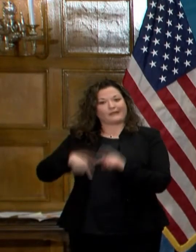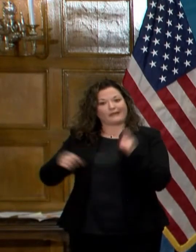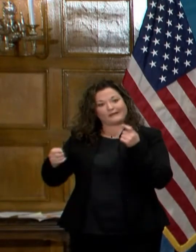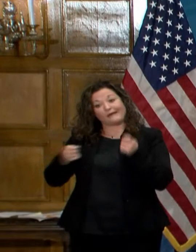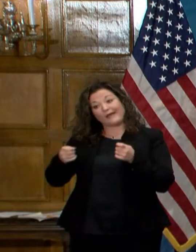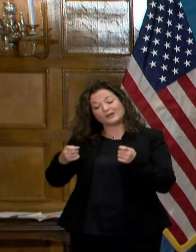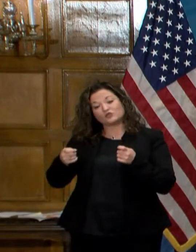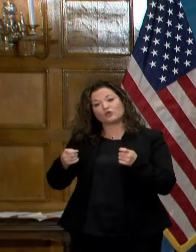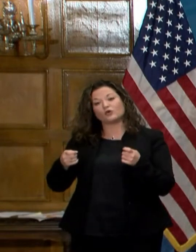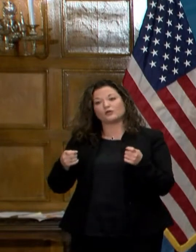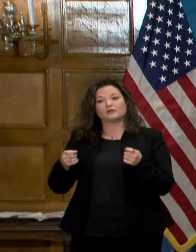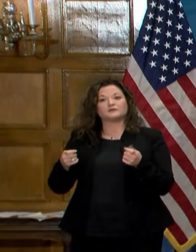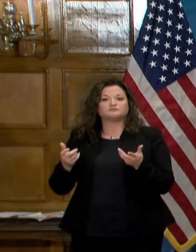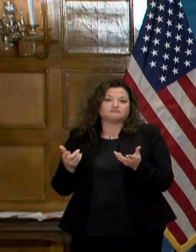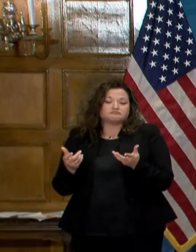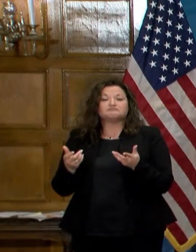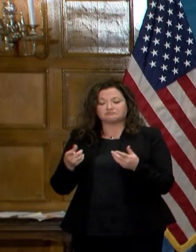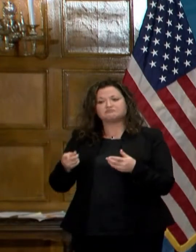handle any